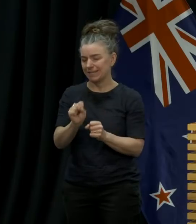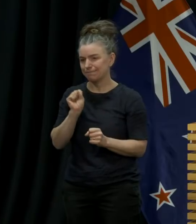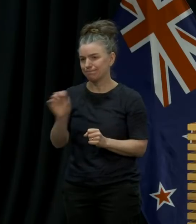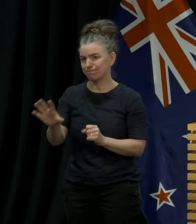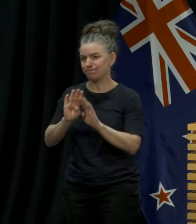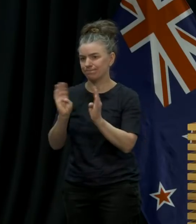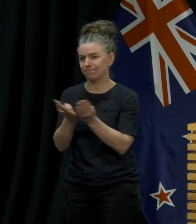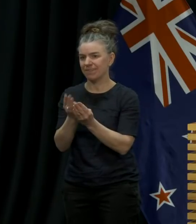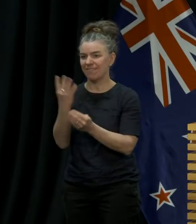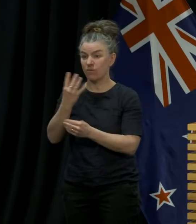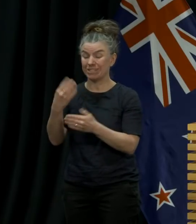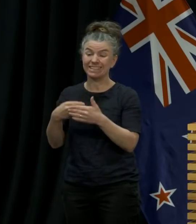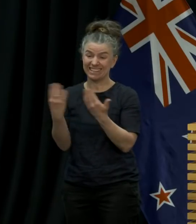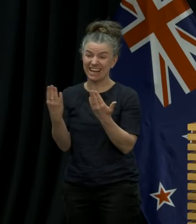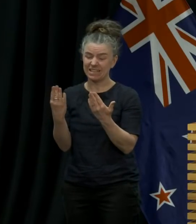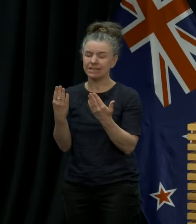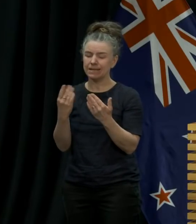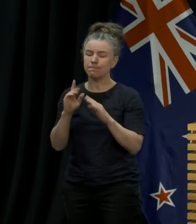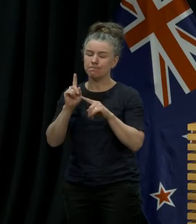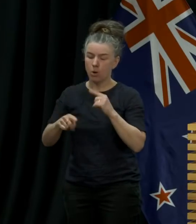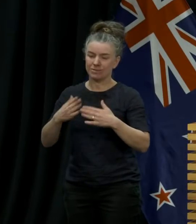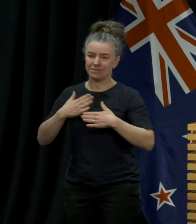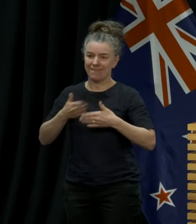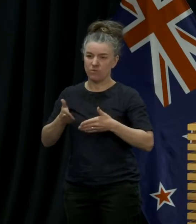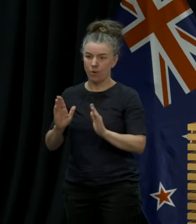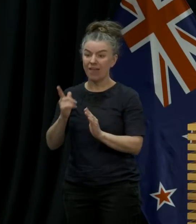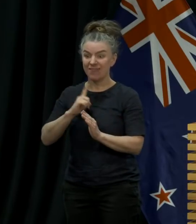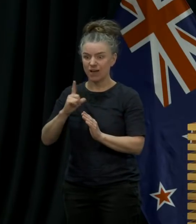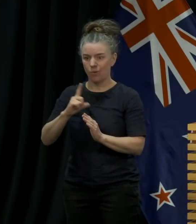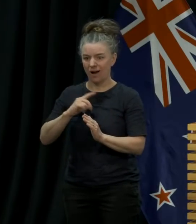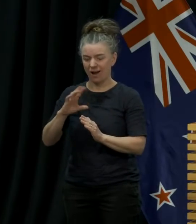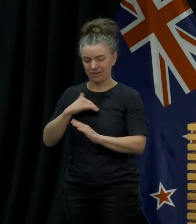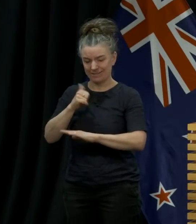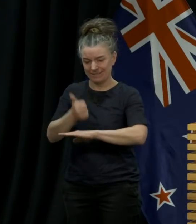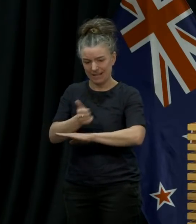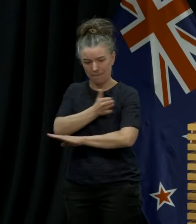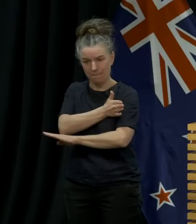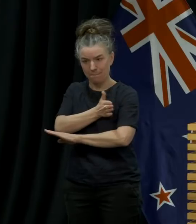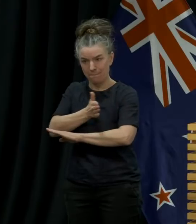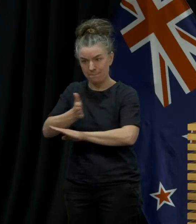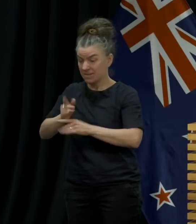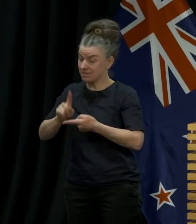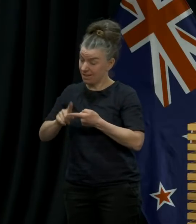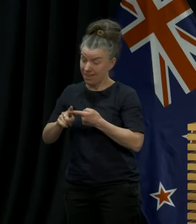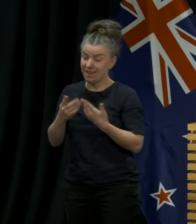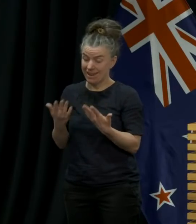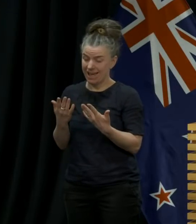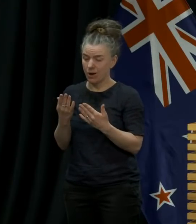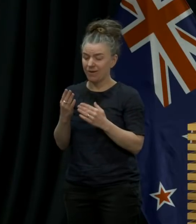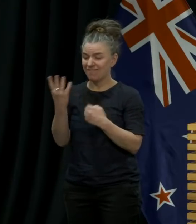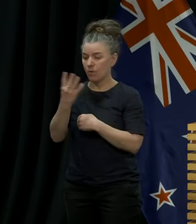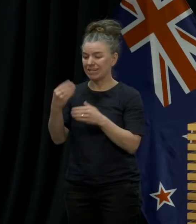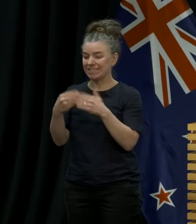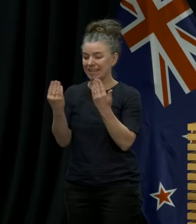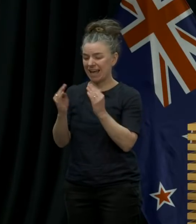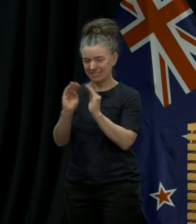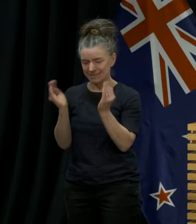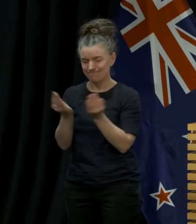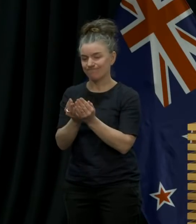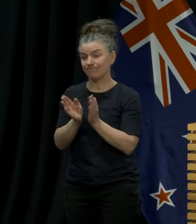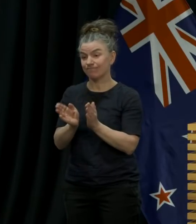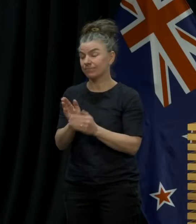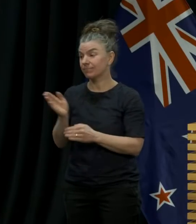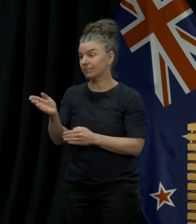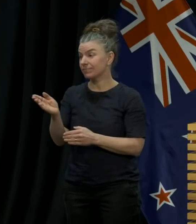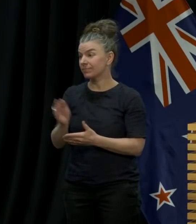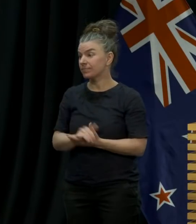of isolation for 14 days, which is why that is what we had at our border and still have at our border. Prime Minister, Barry.